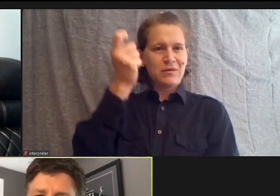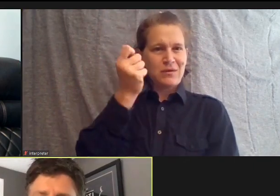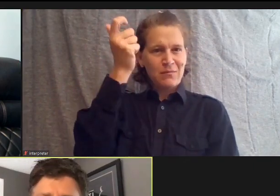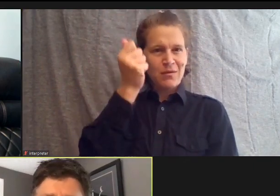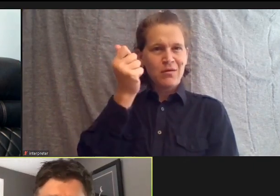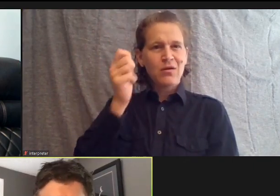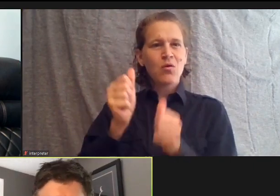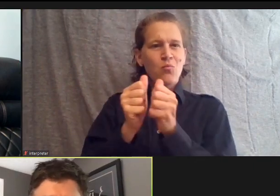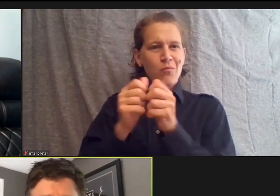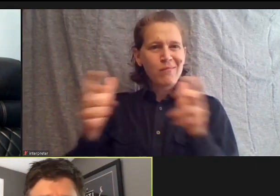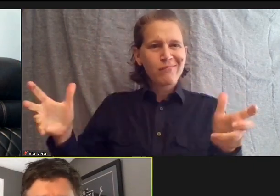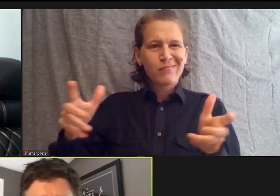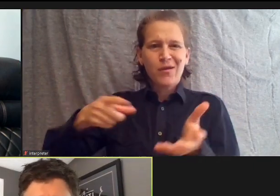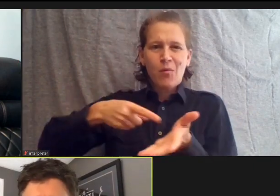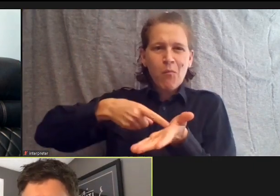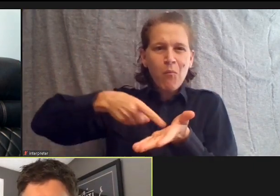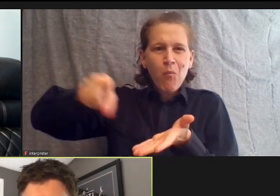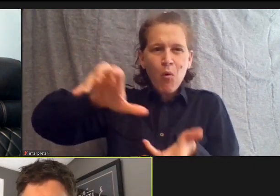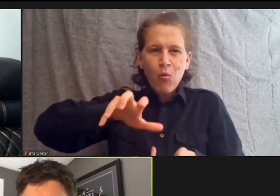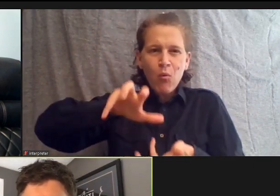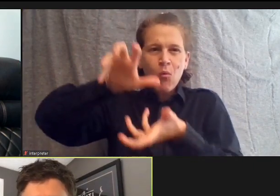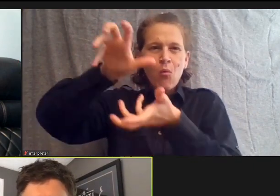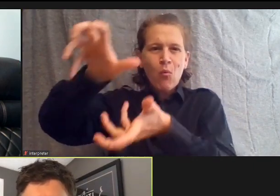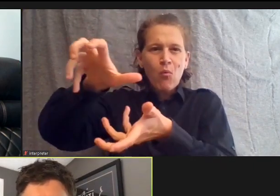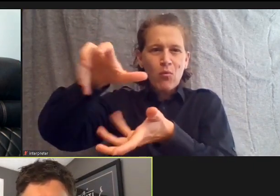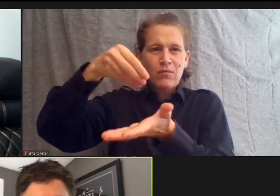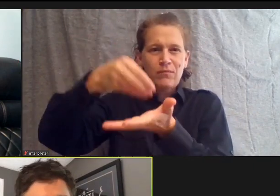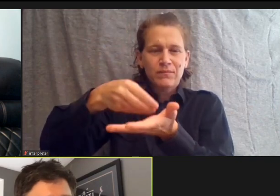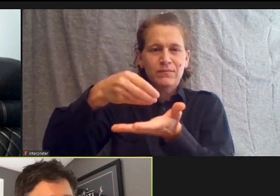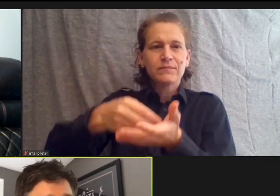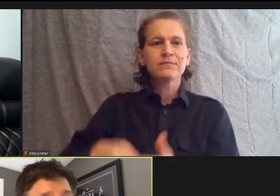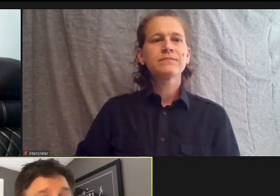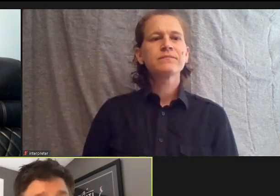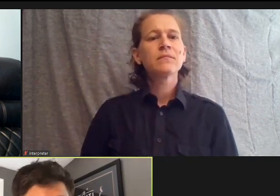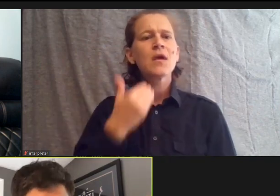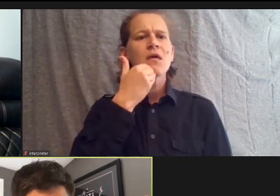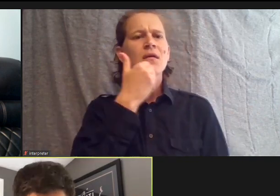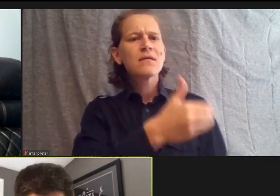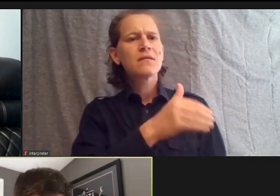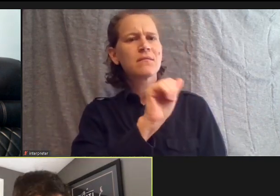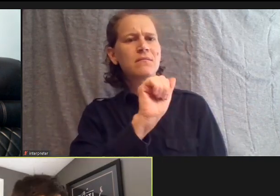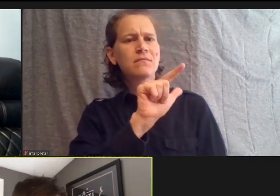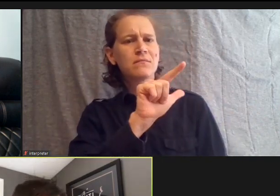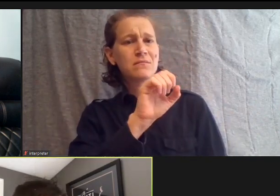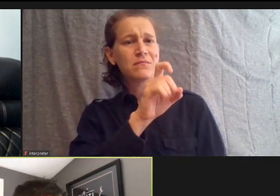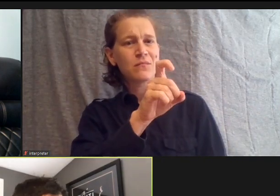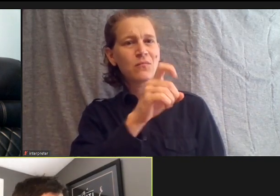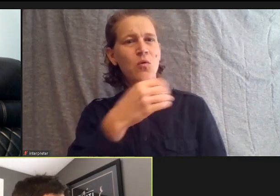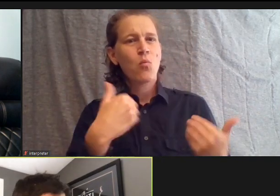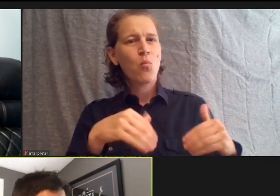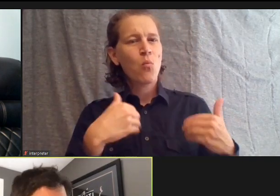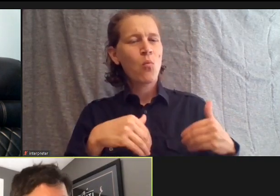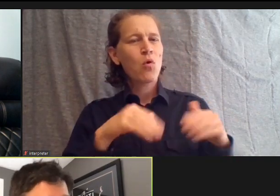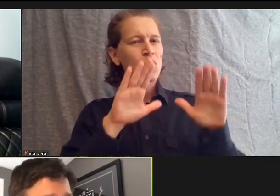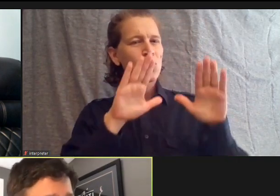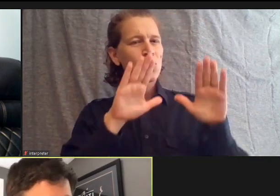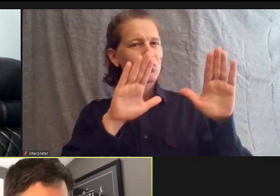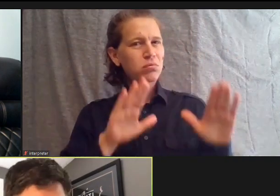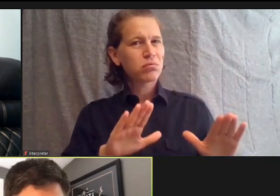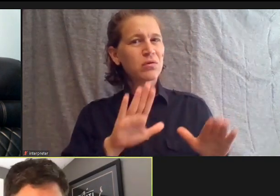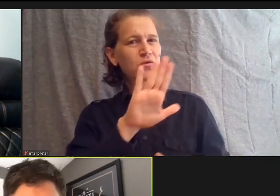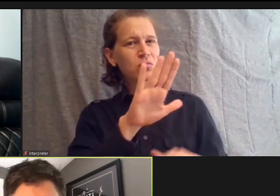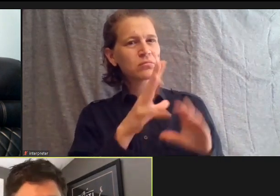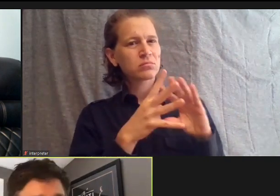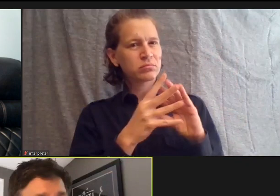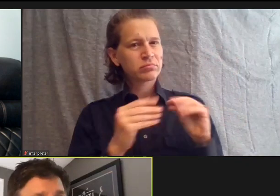Thanks, Alex. That was incredible. I'm glad your story does have the